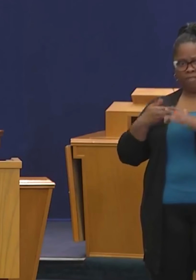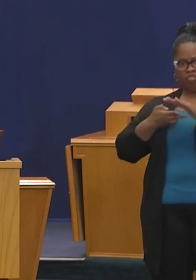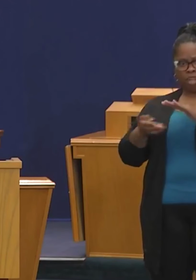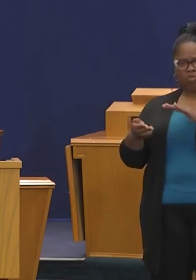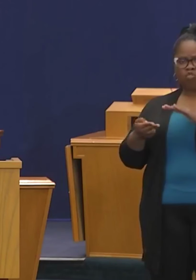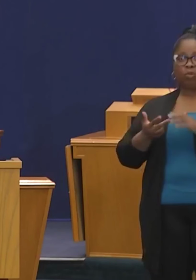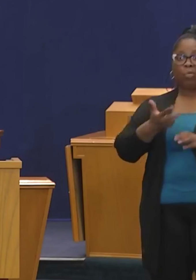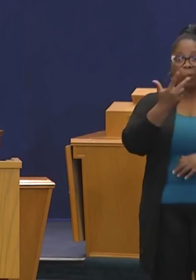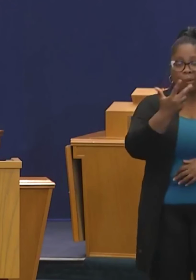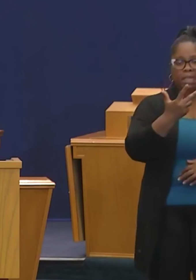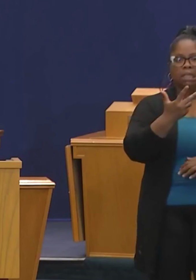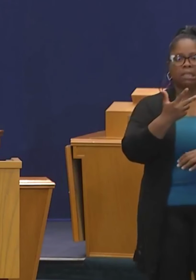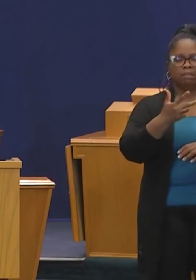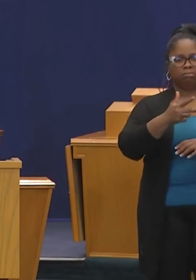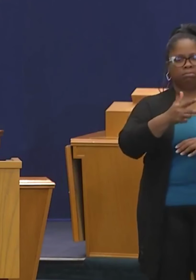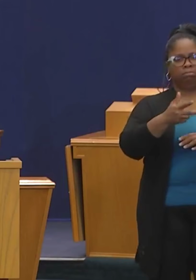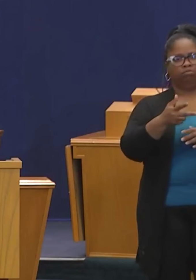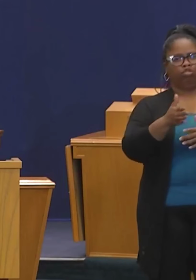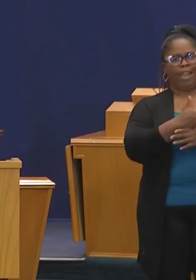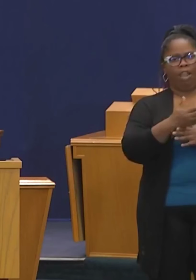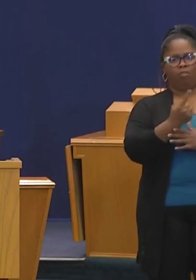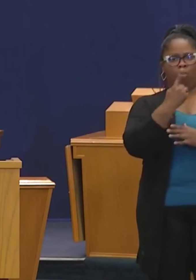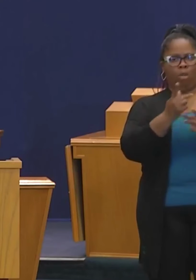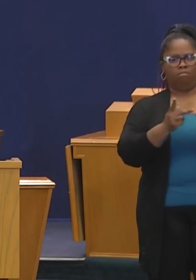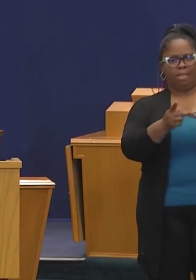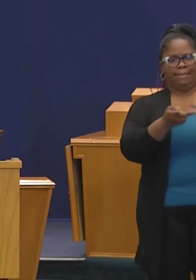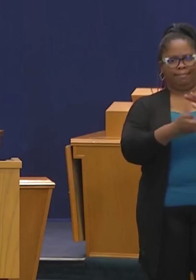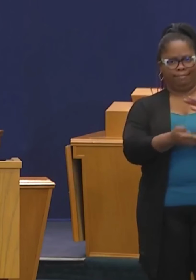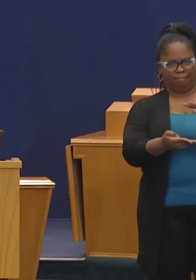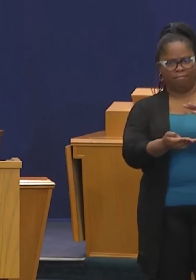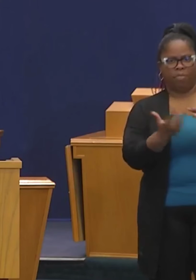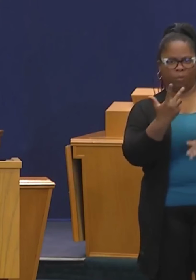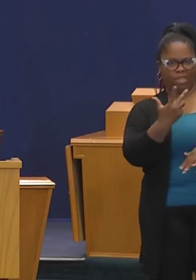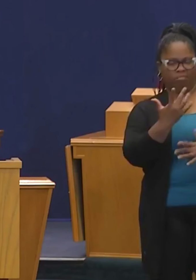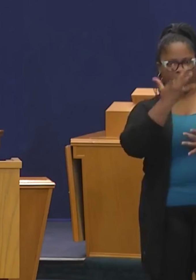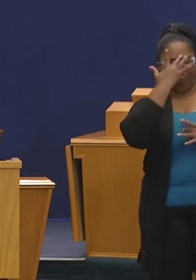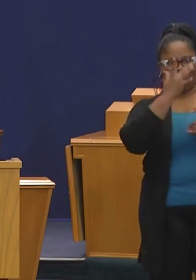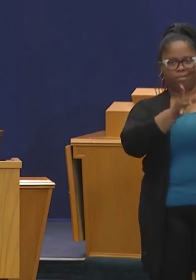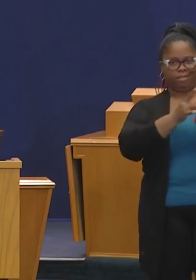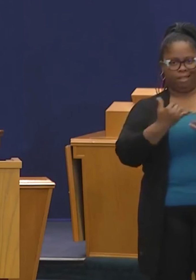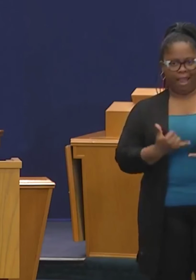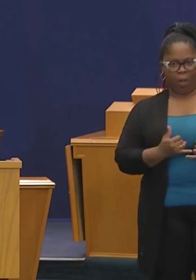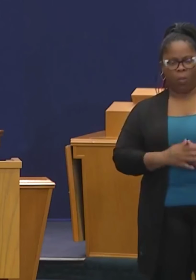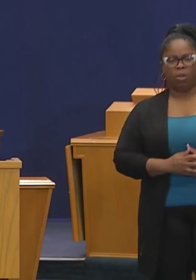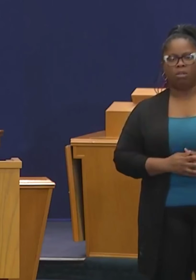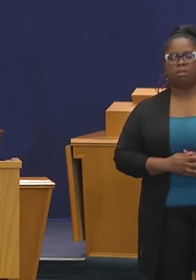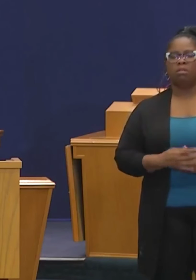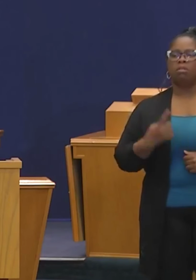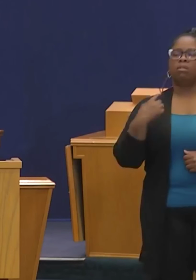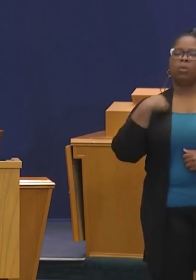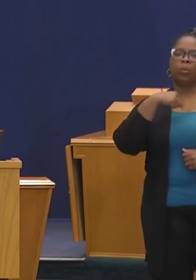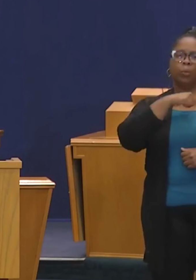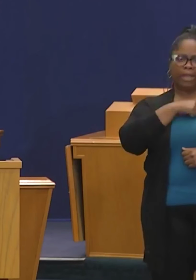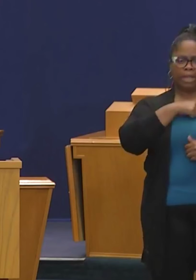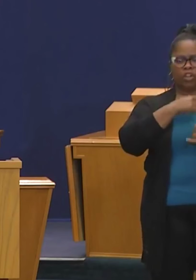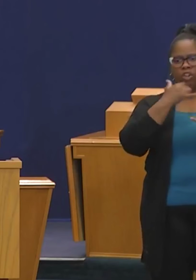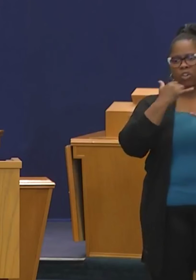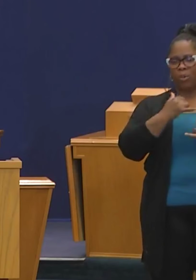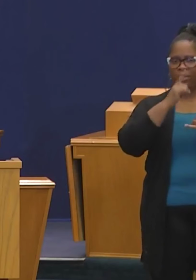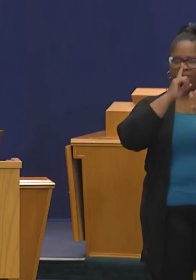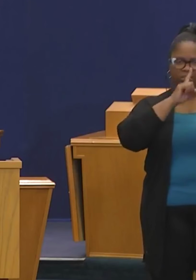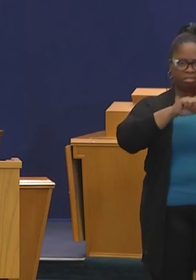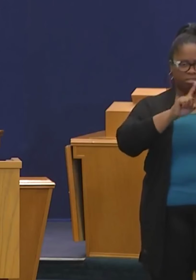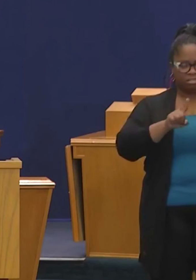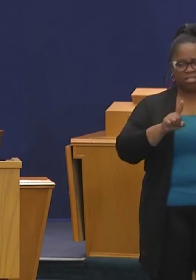hundreds of people who are experiencing homelessness whose status, who are persons under investigation, or they're people who needed